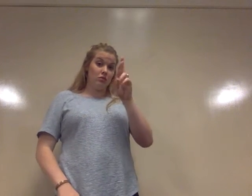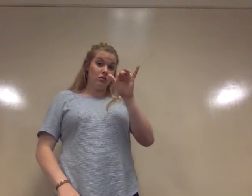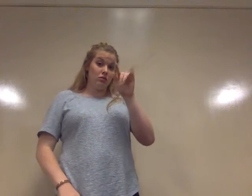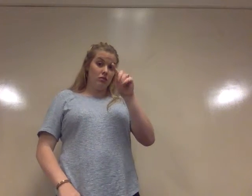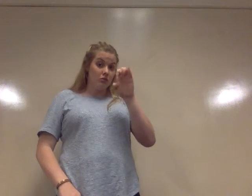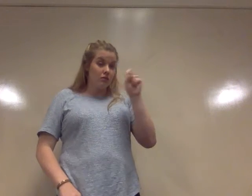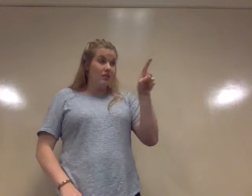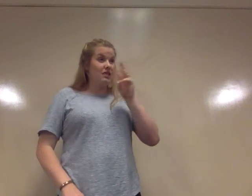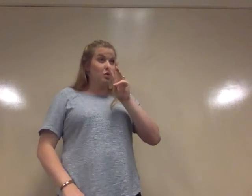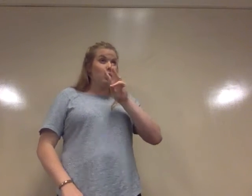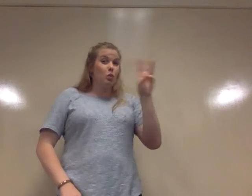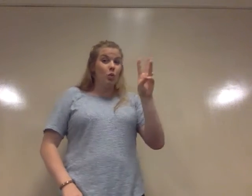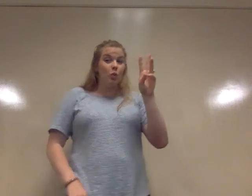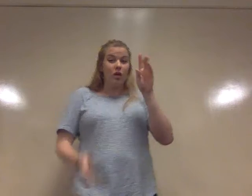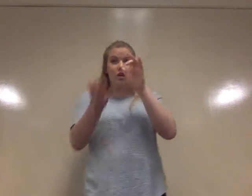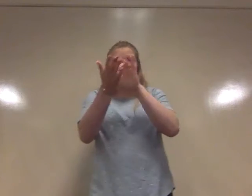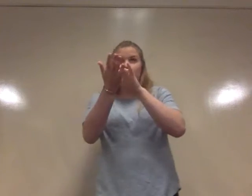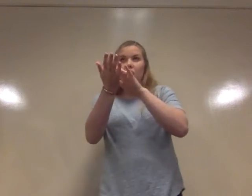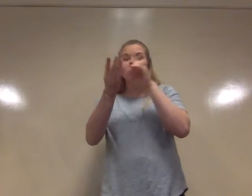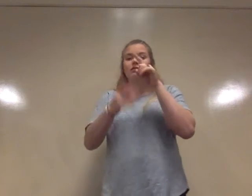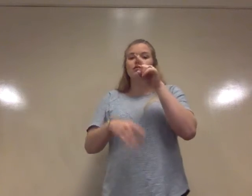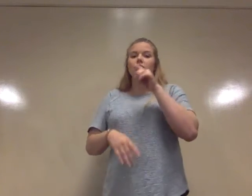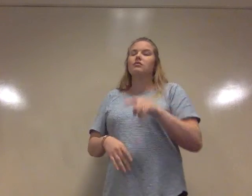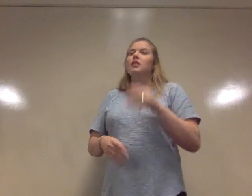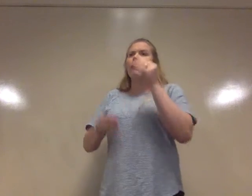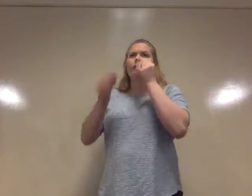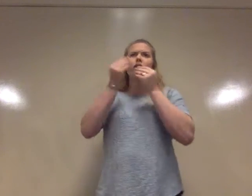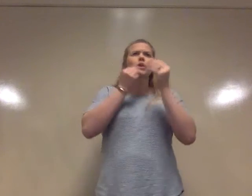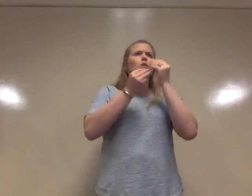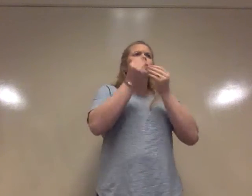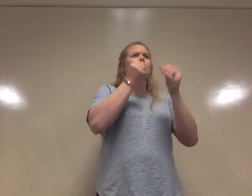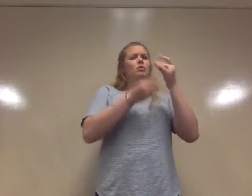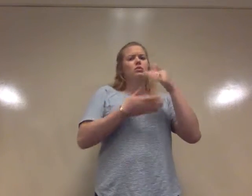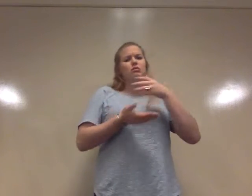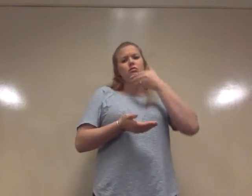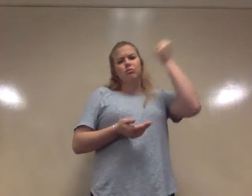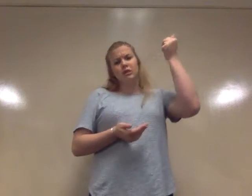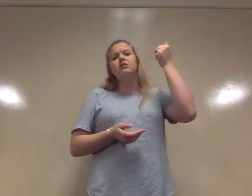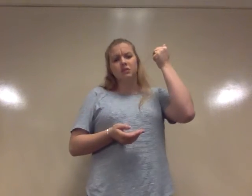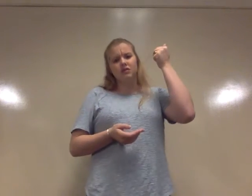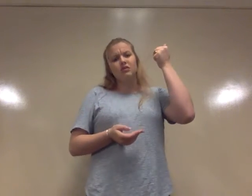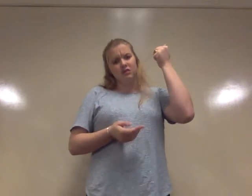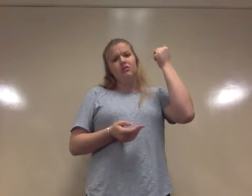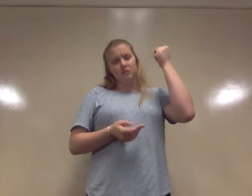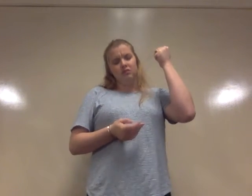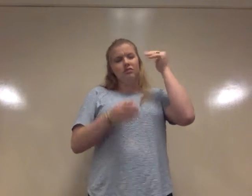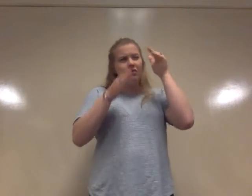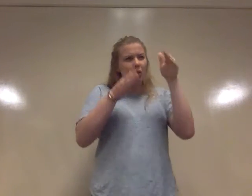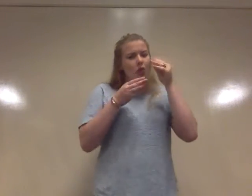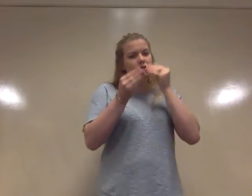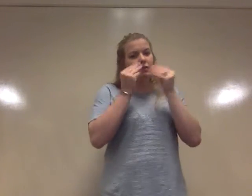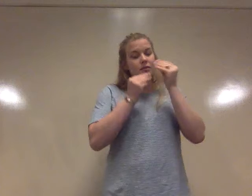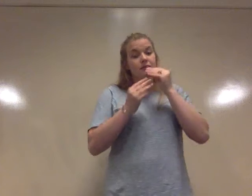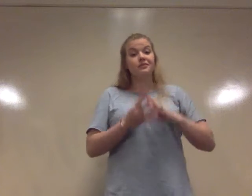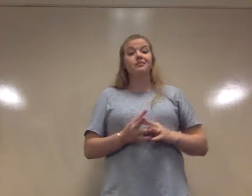medicine, said, "Let food be thy medicine," over 2,000 years ago. Yet it wasn't until more recently that the